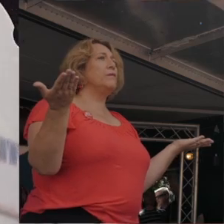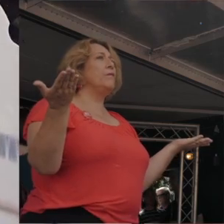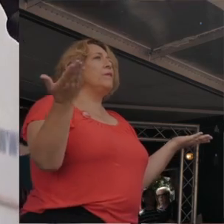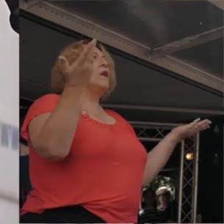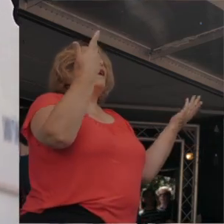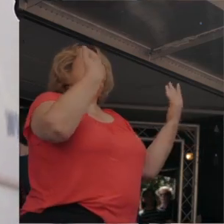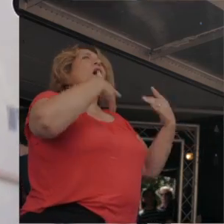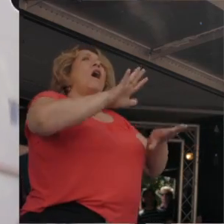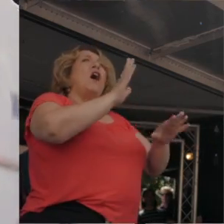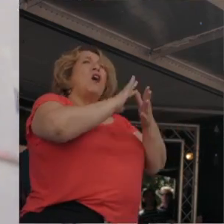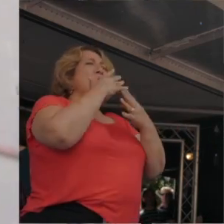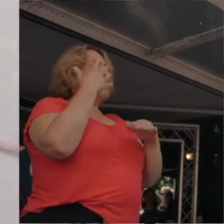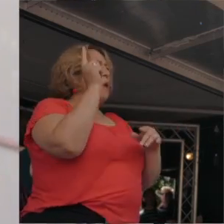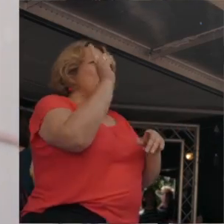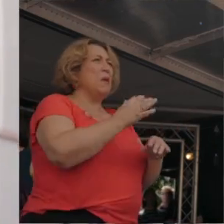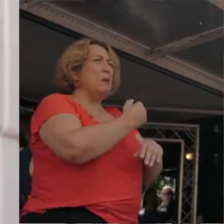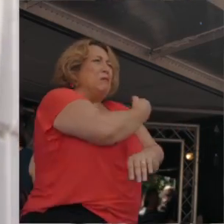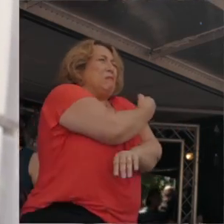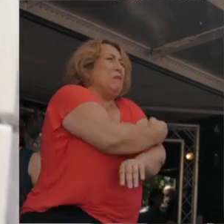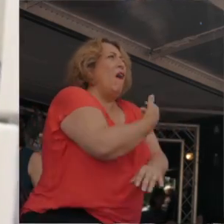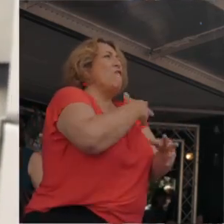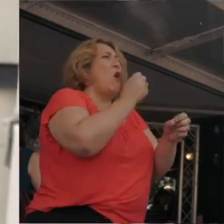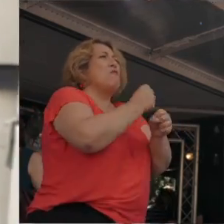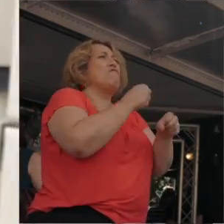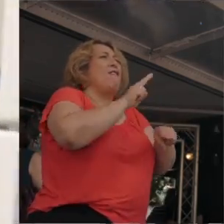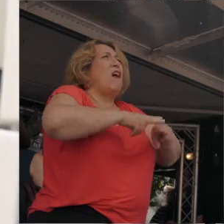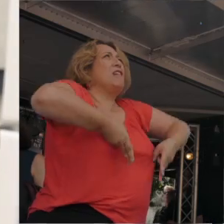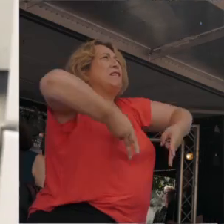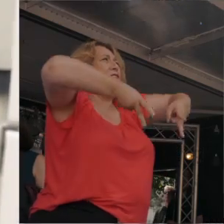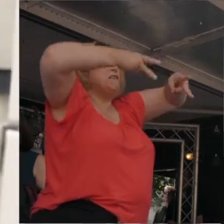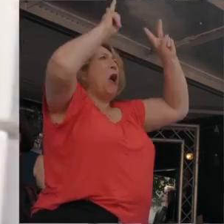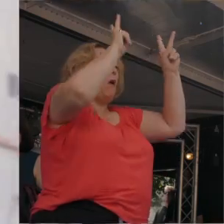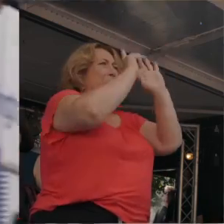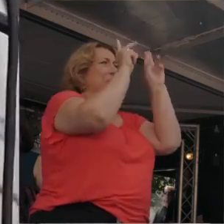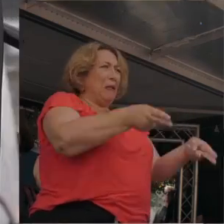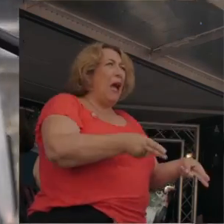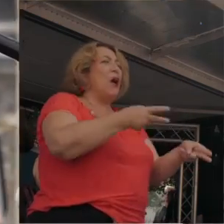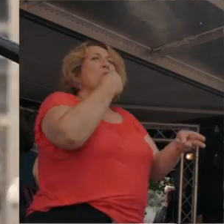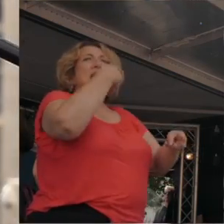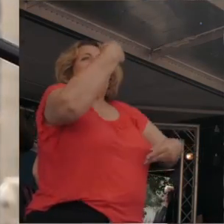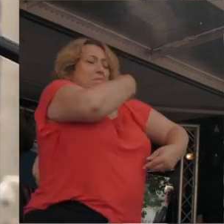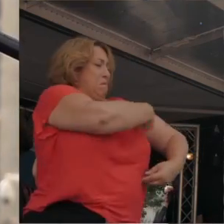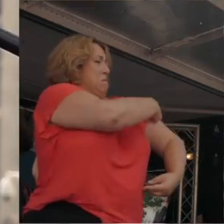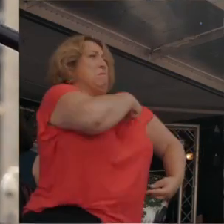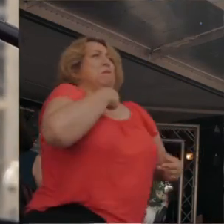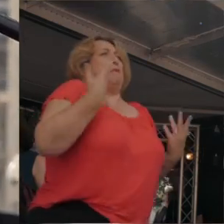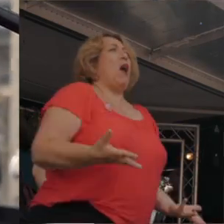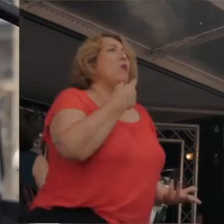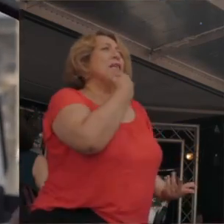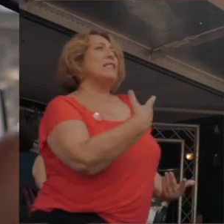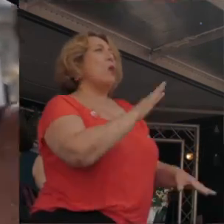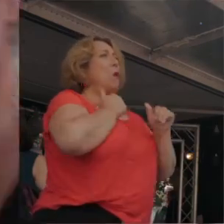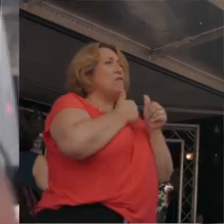To the victims of Grenfell Tower, we pledge now, we will stand with you and